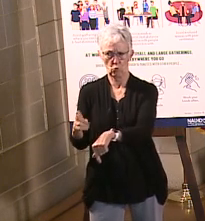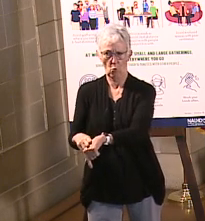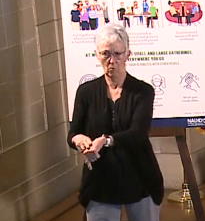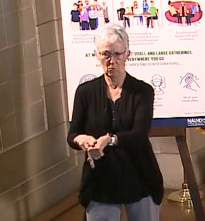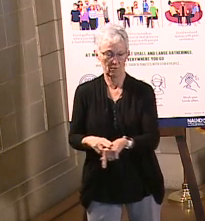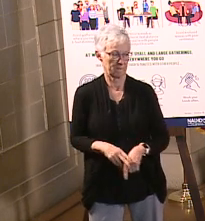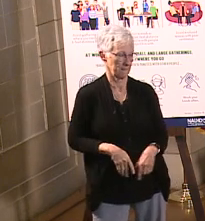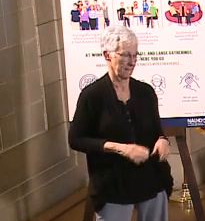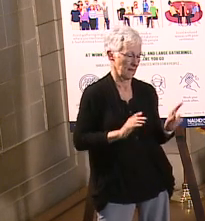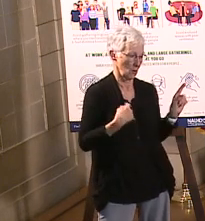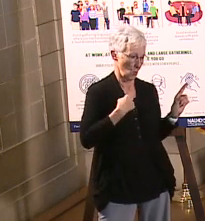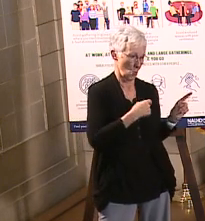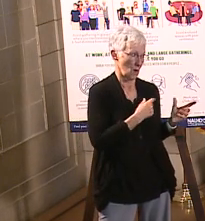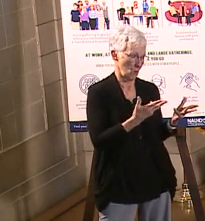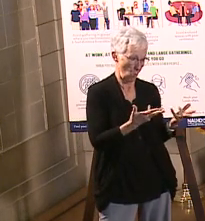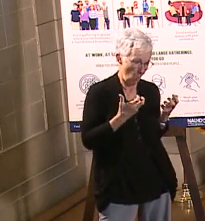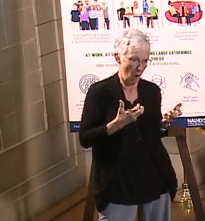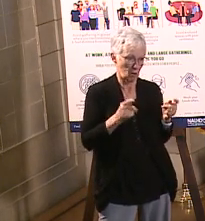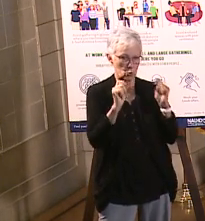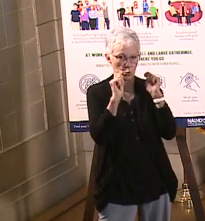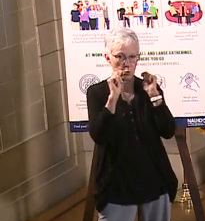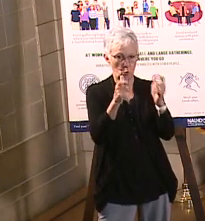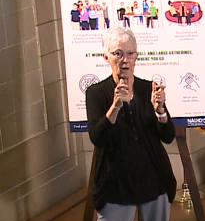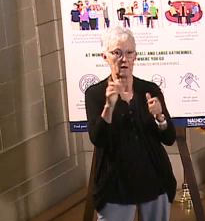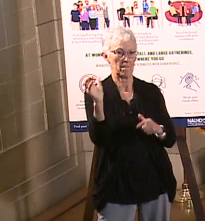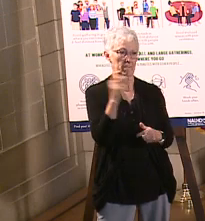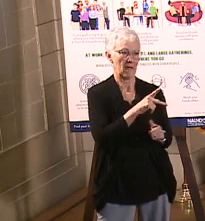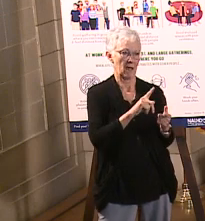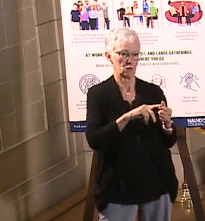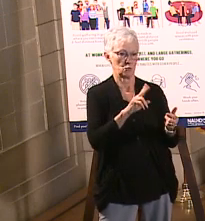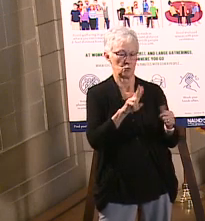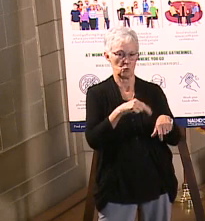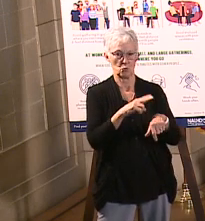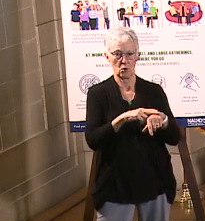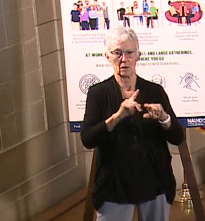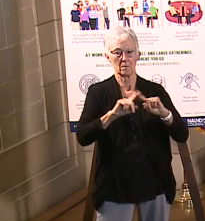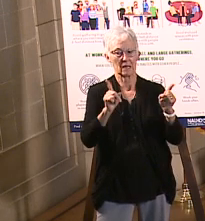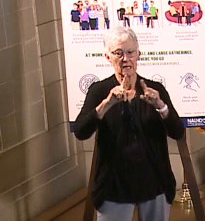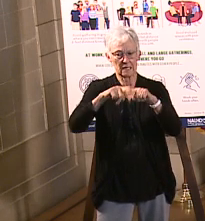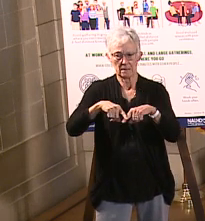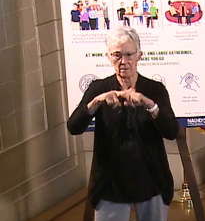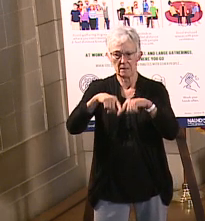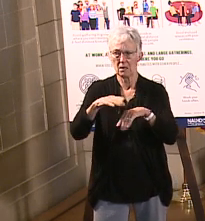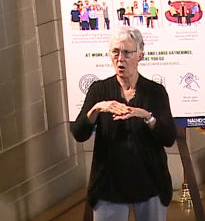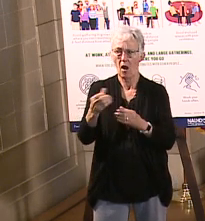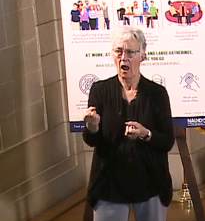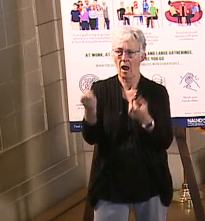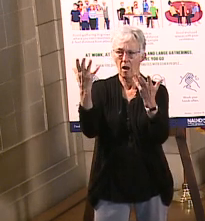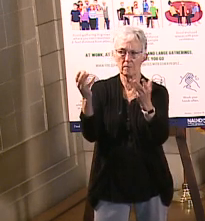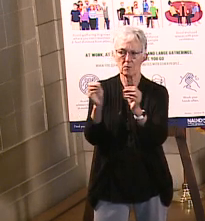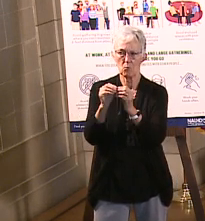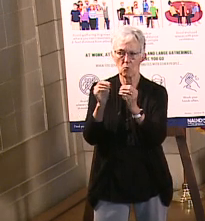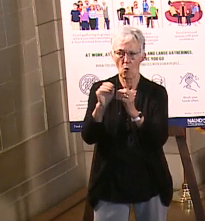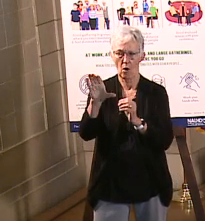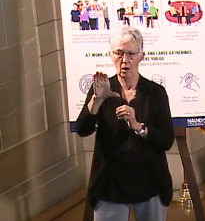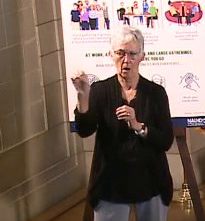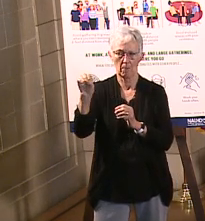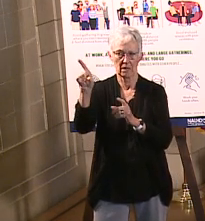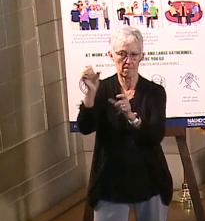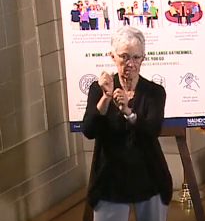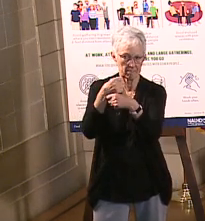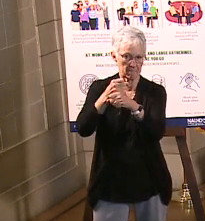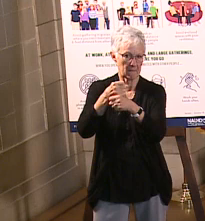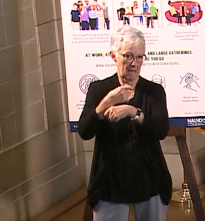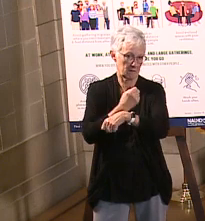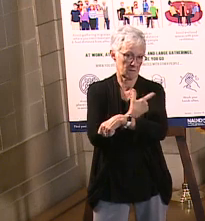as possible. A lot will depend upon how many other vaccines come down the road and what the production of that is. So if we